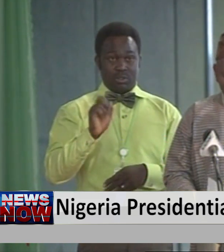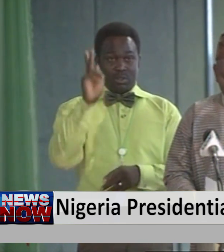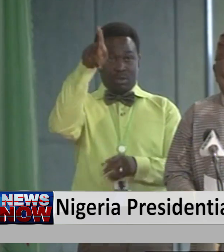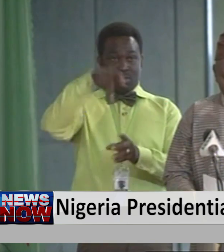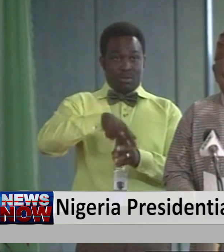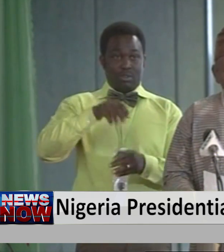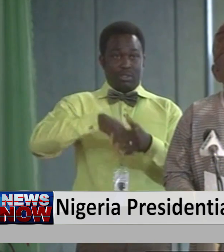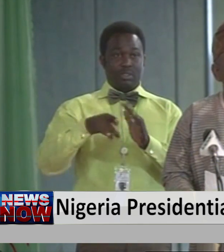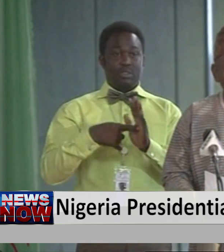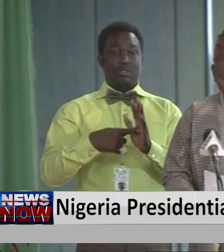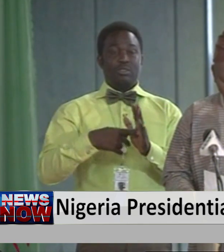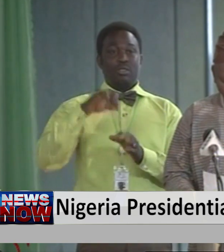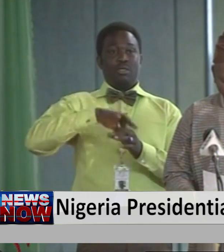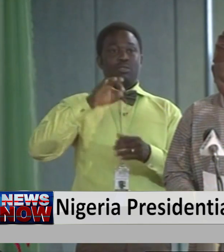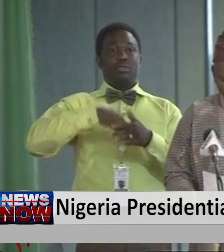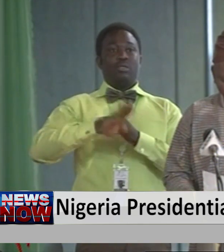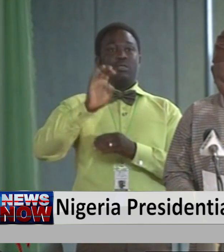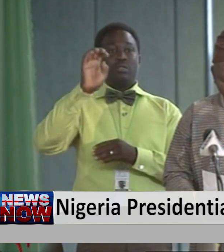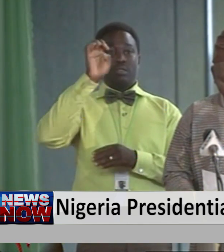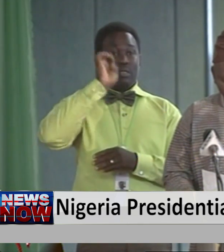participated in this election in Ekiti.